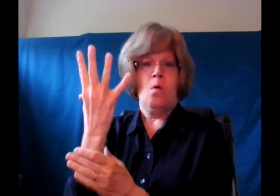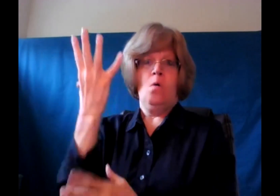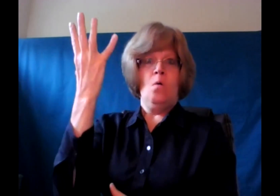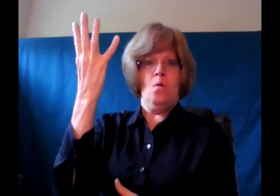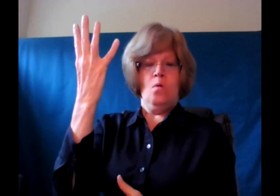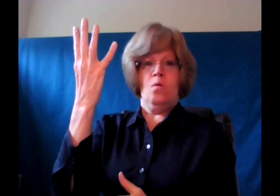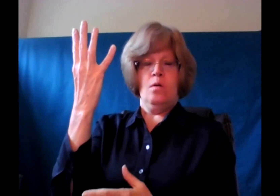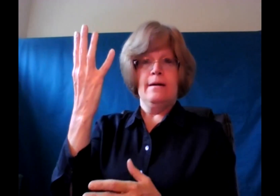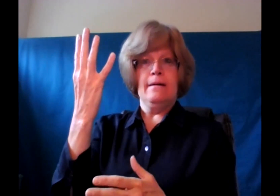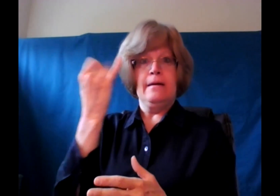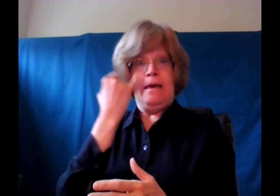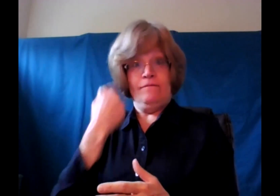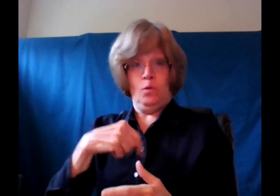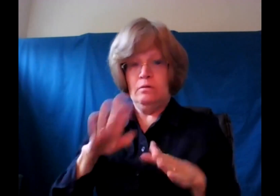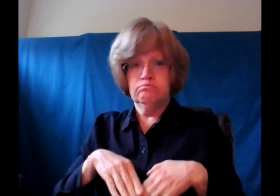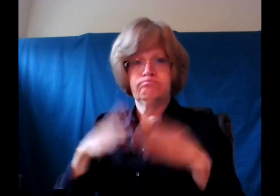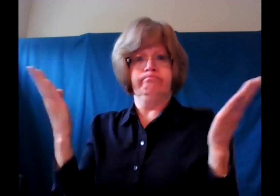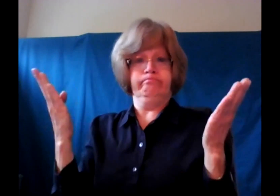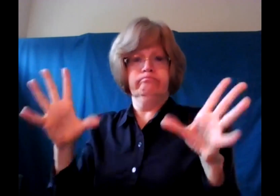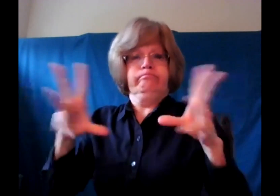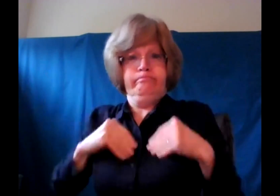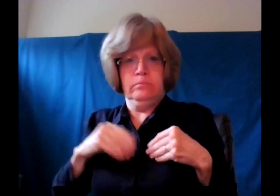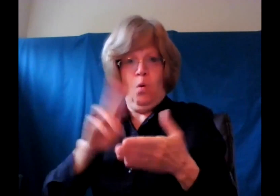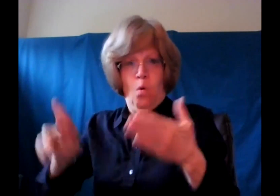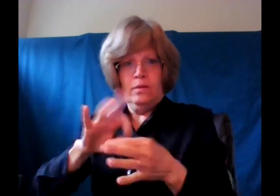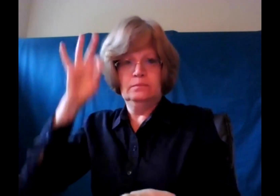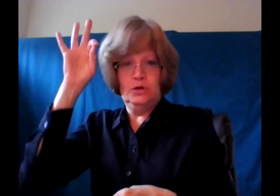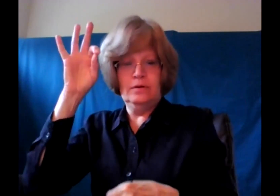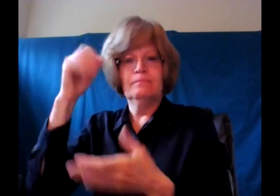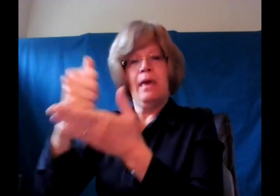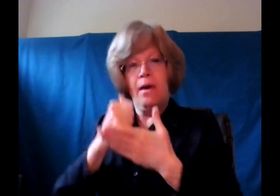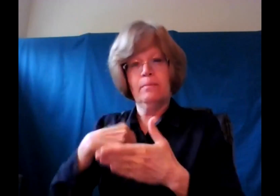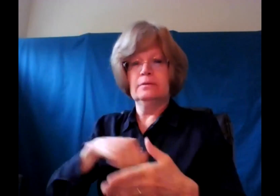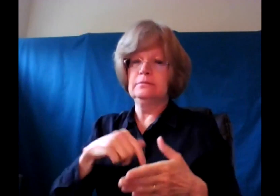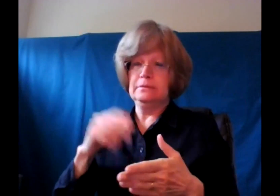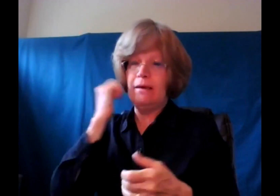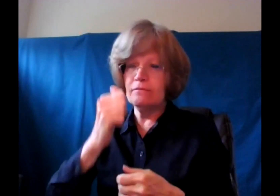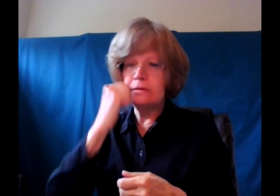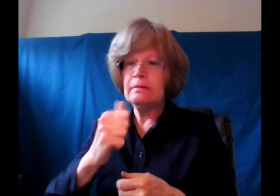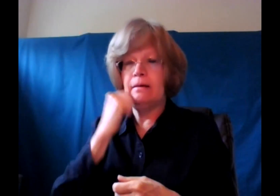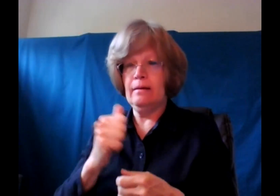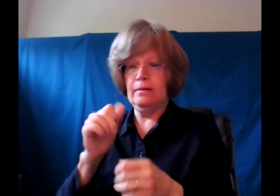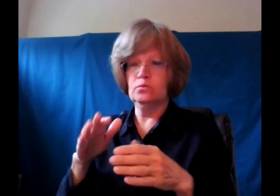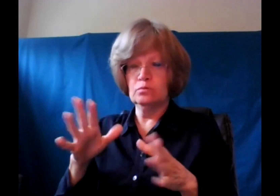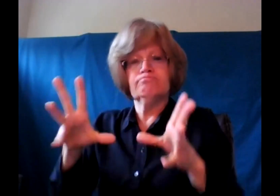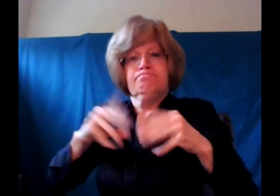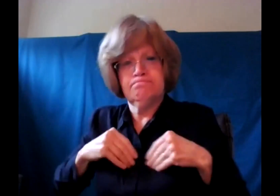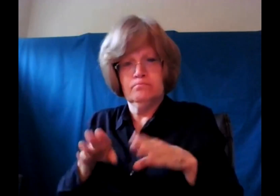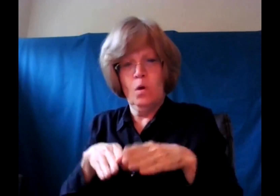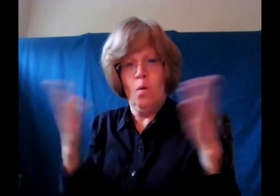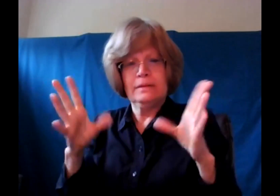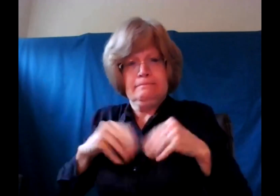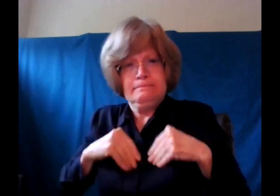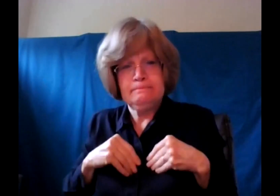we open ourselves to your Holy Spirit. Help us do that each and every day. Help us to remember